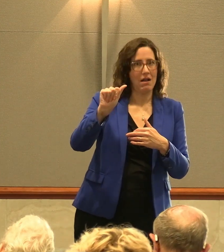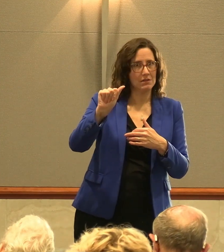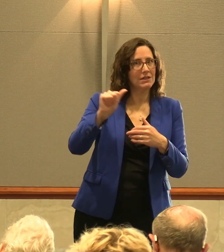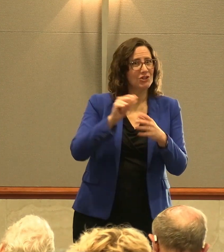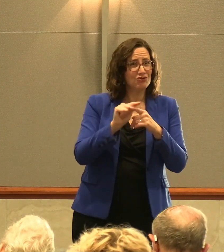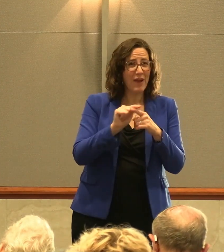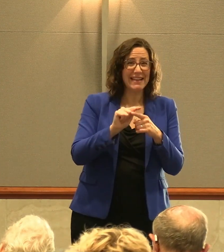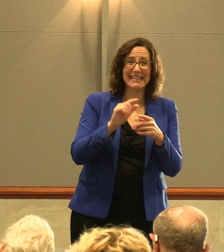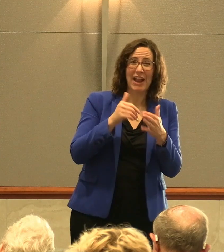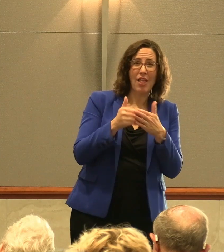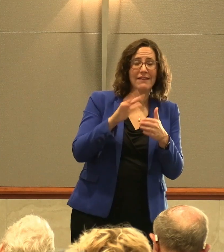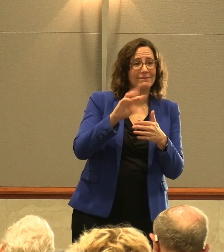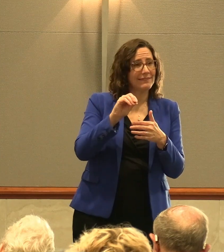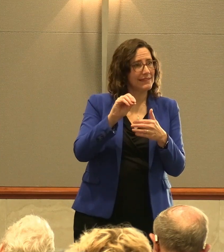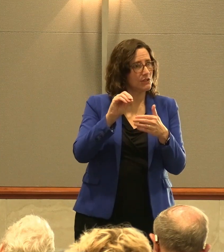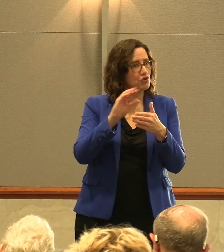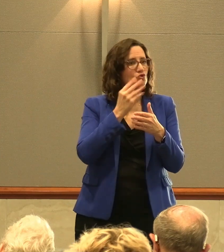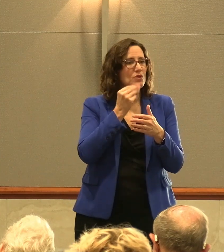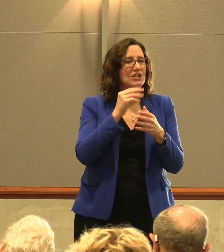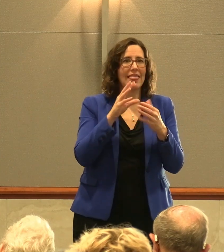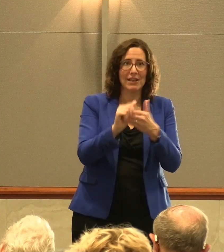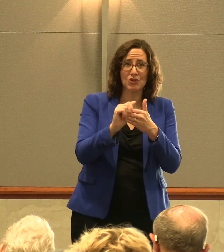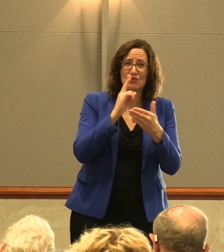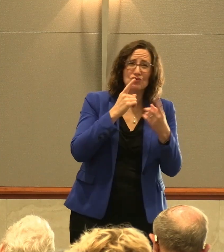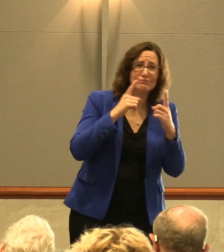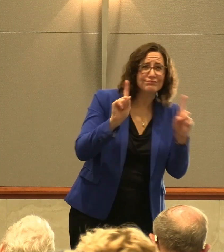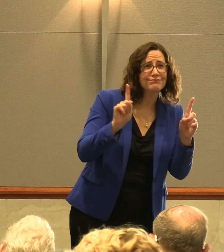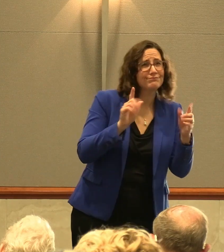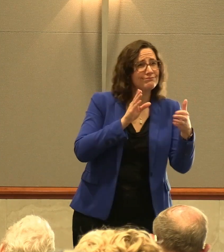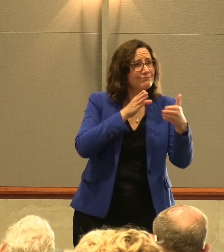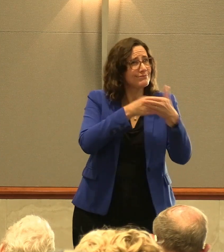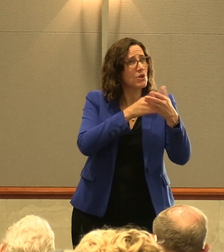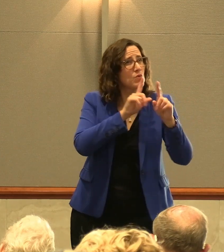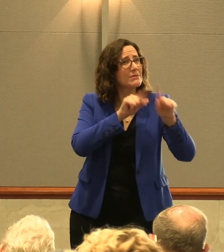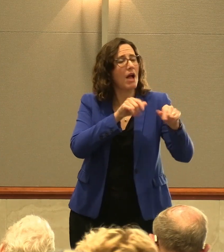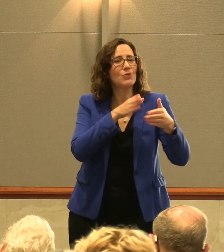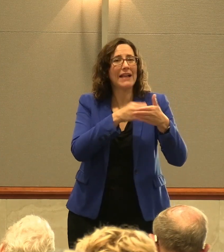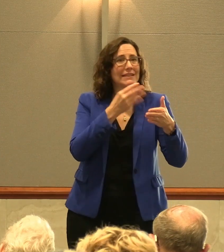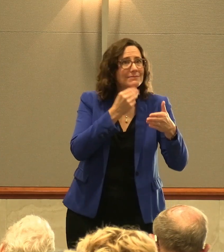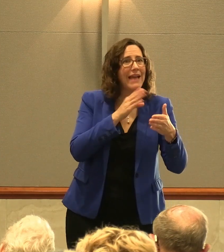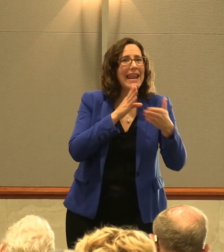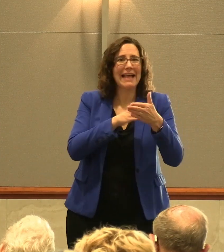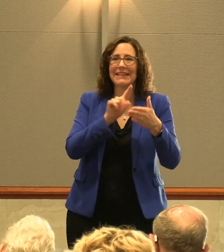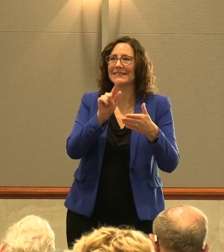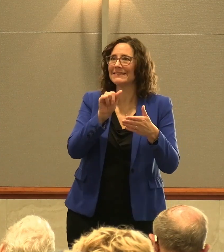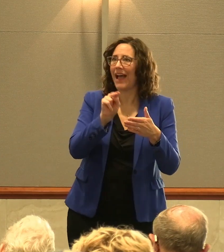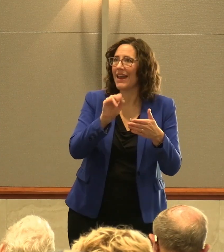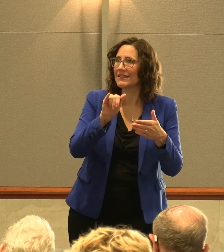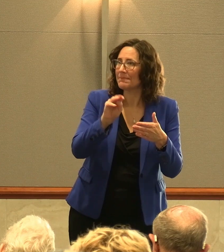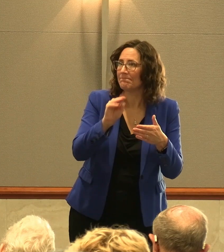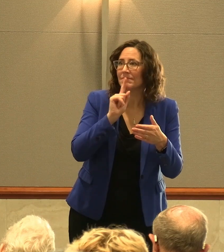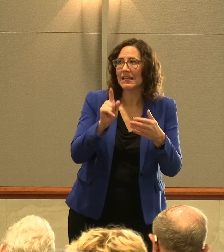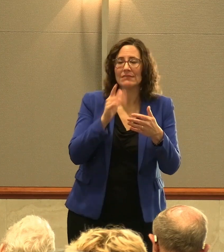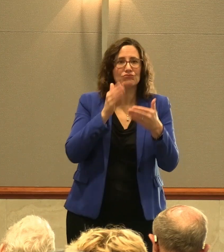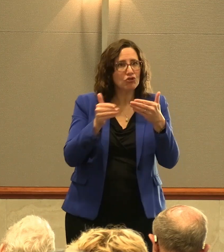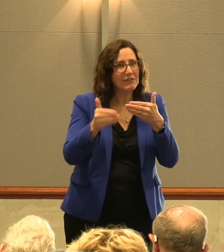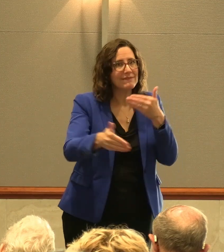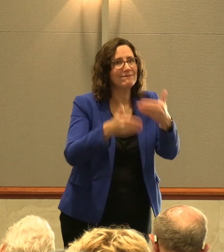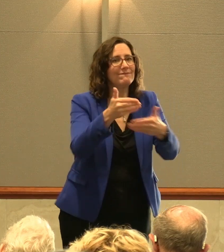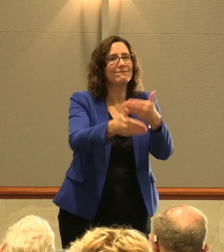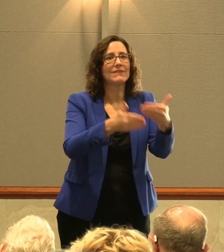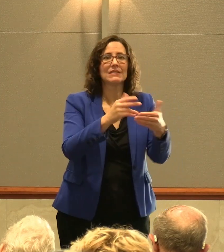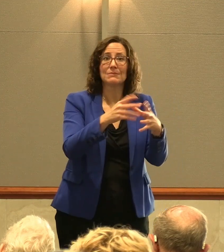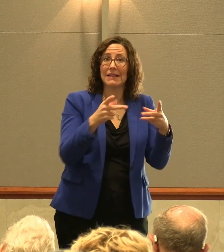respond thoughtfully and effectively to anti-Semitism and anti-Zionism in progressive spaces, and our